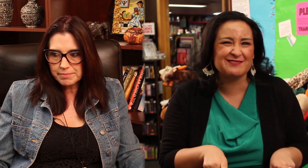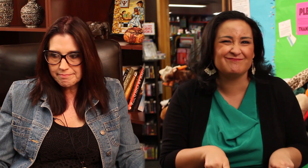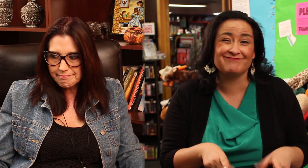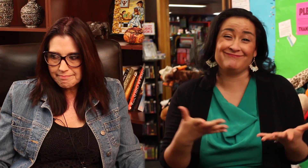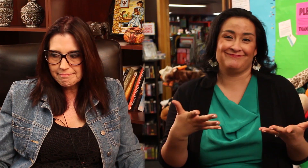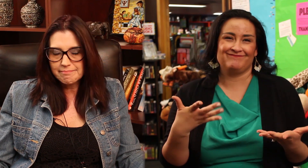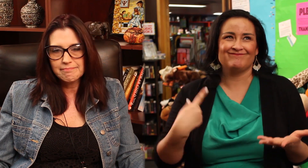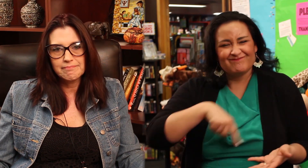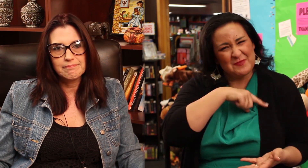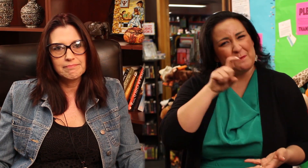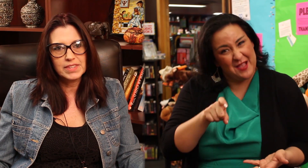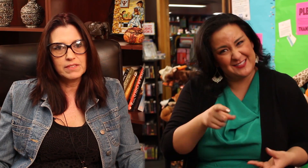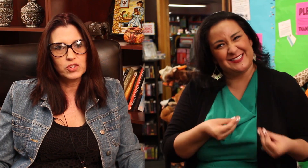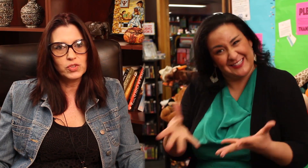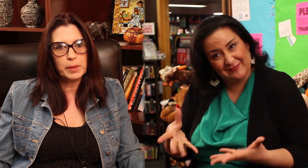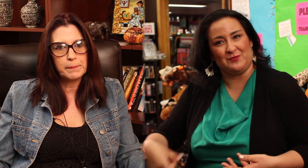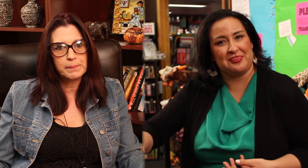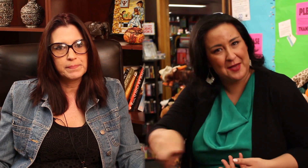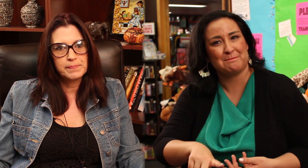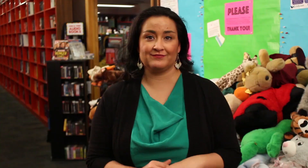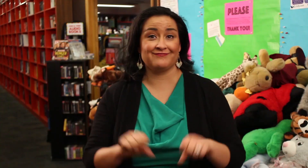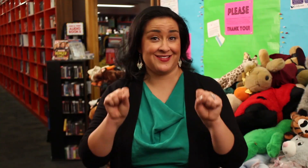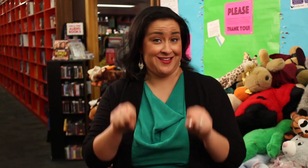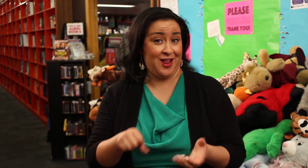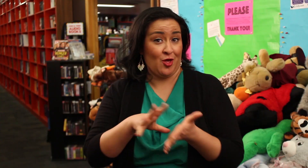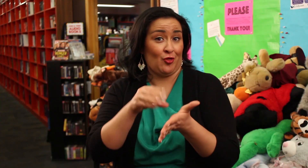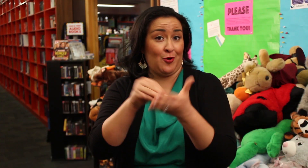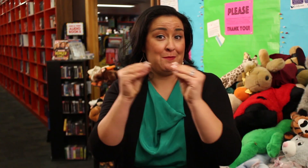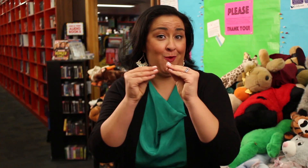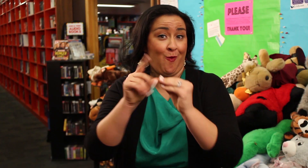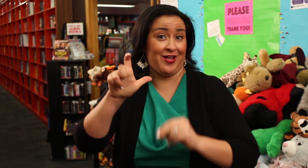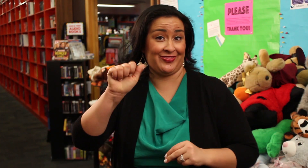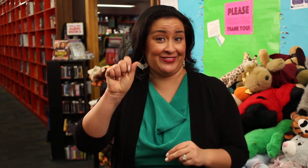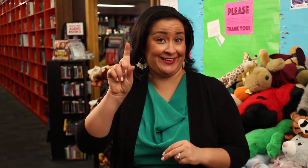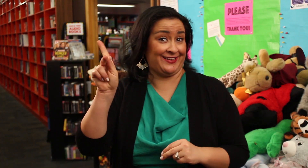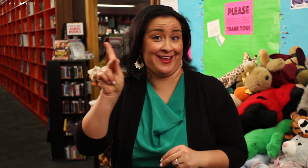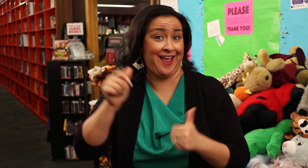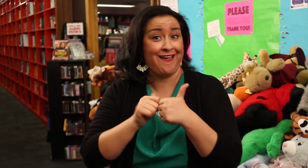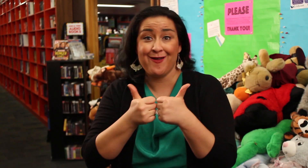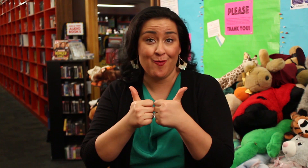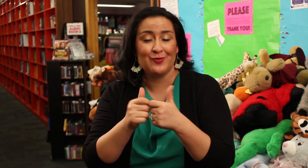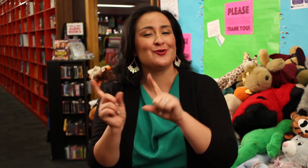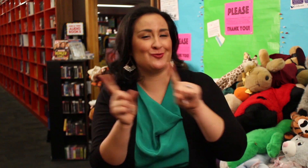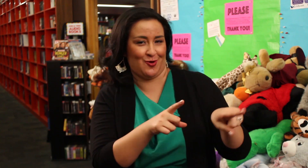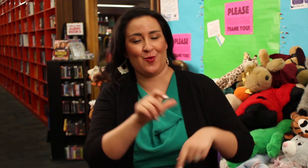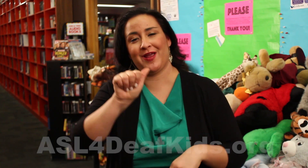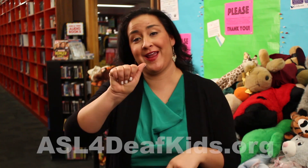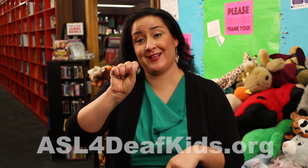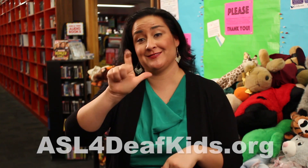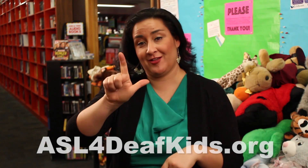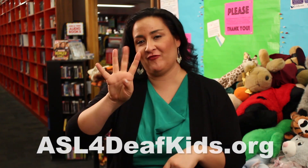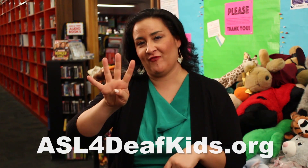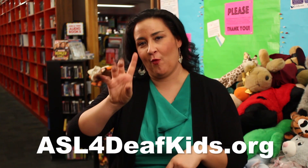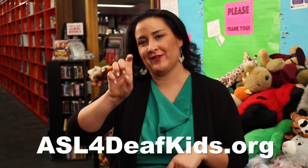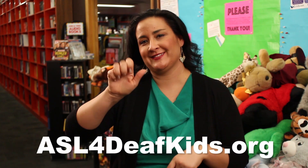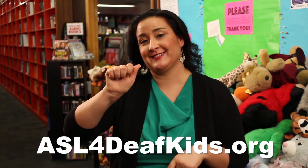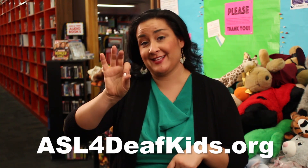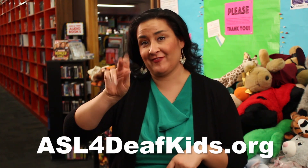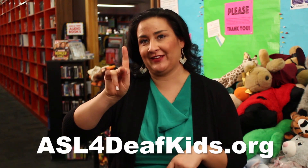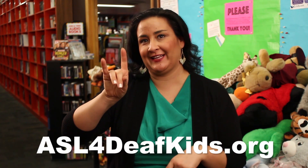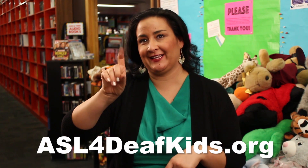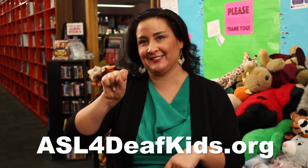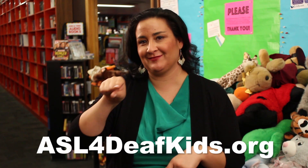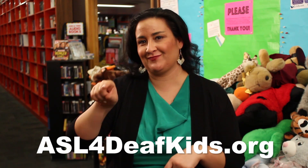need to give it to them. You can learn more about Lead K by going to